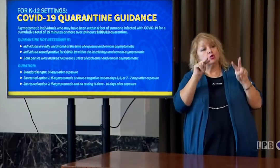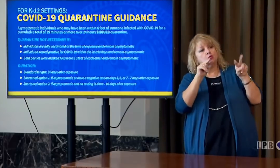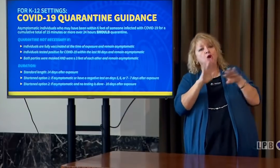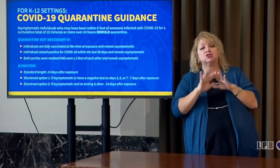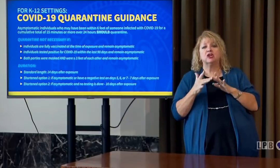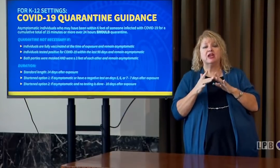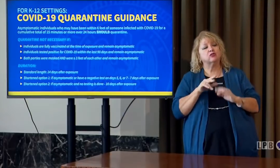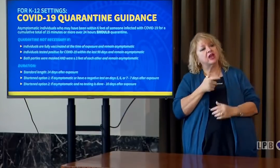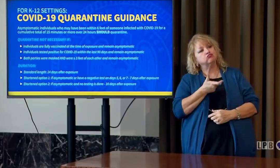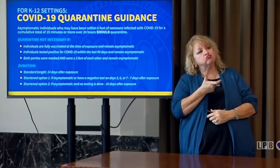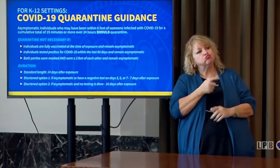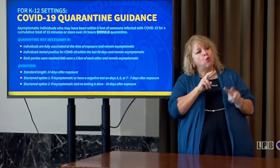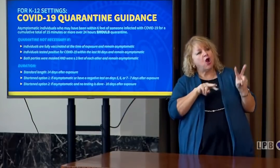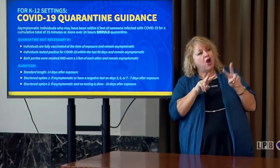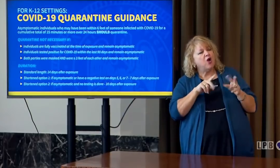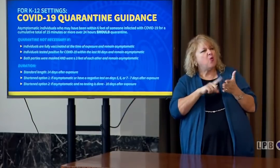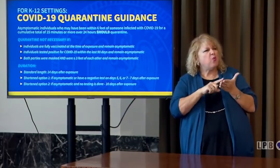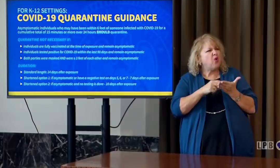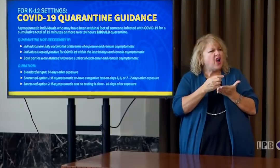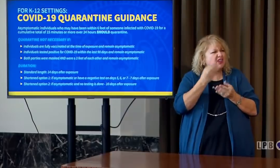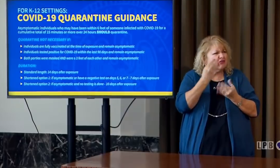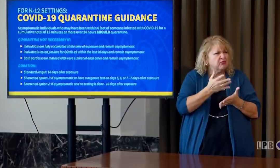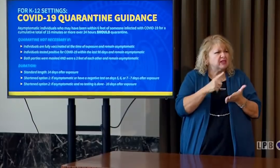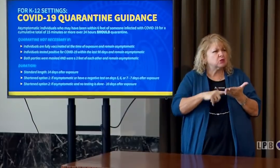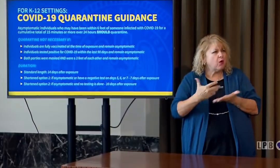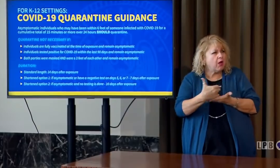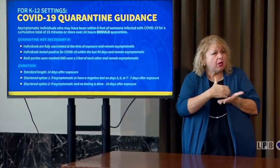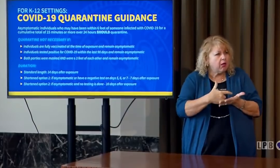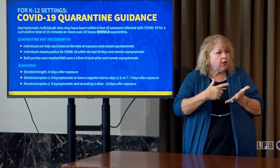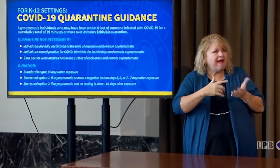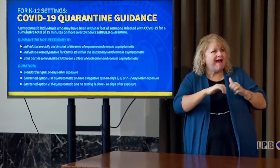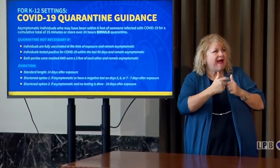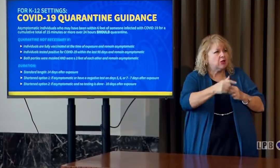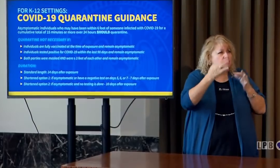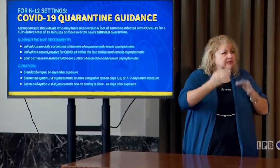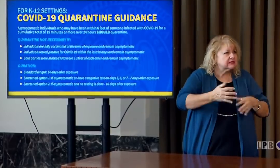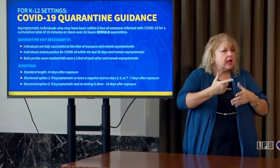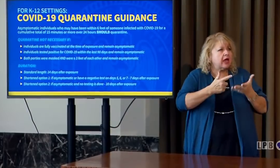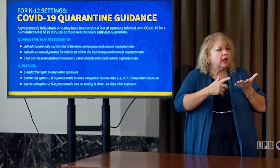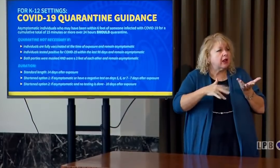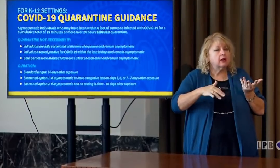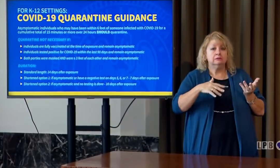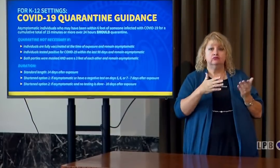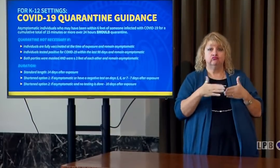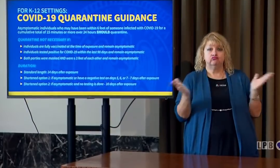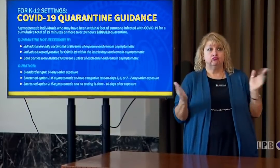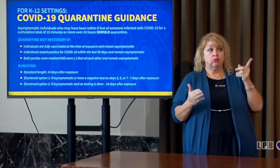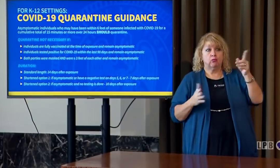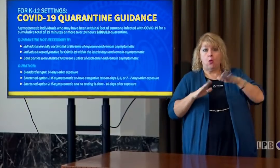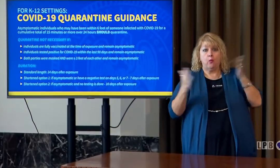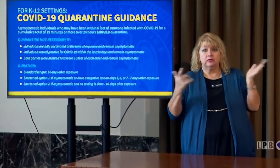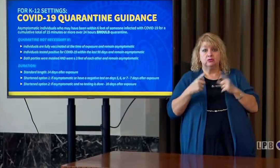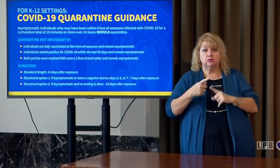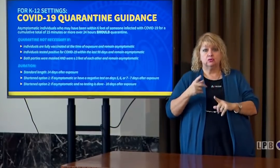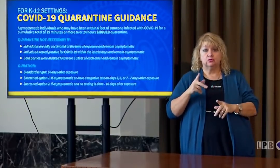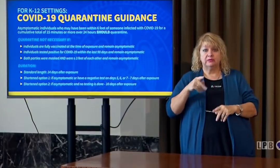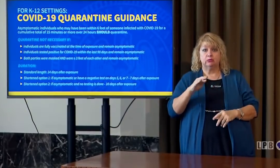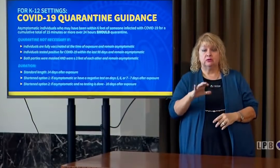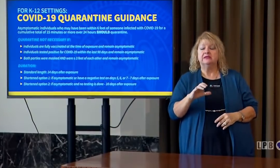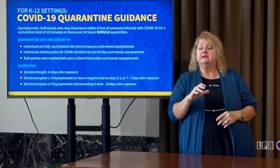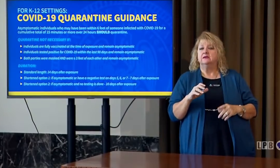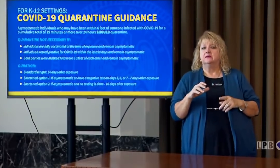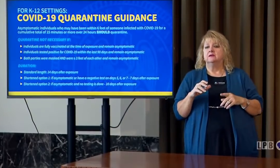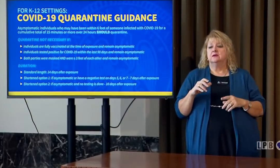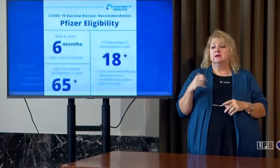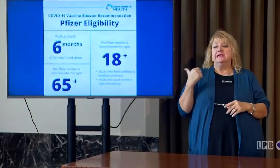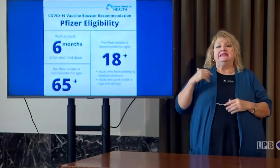You can download all the materials. It's proceeding in a very transparent way. It's pretty exciting to watch. Go to the next slide for a second. I'll